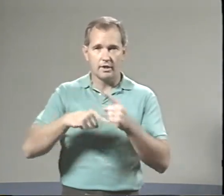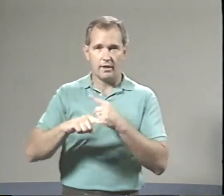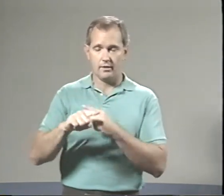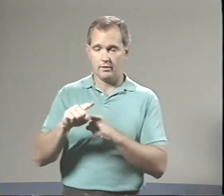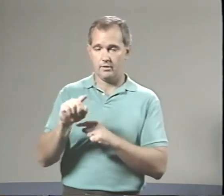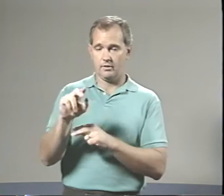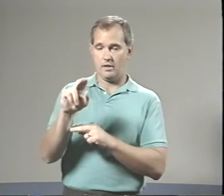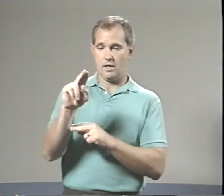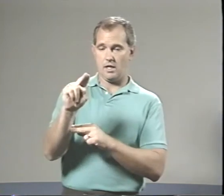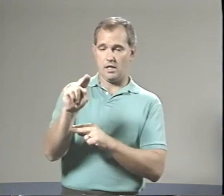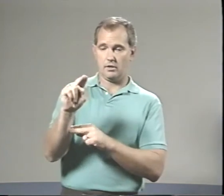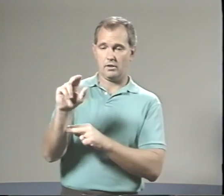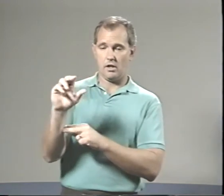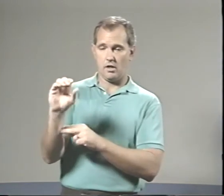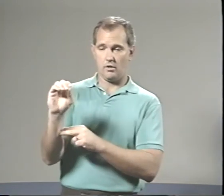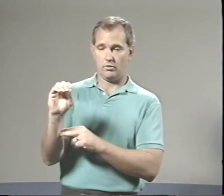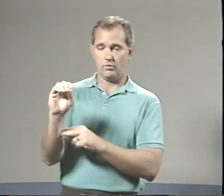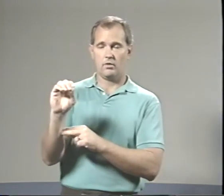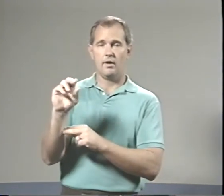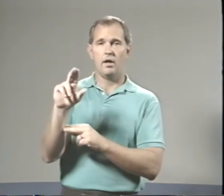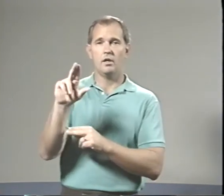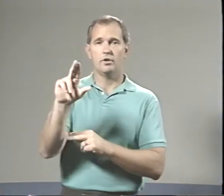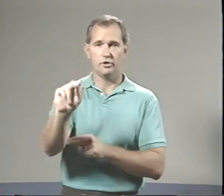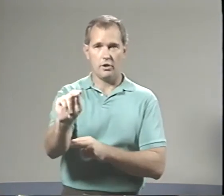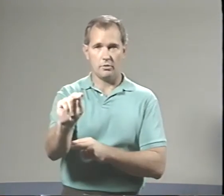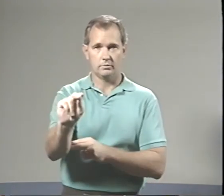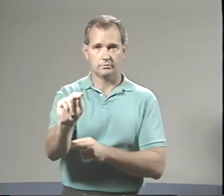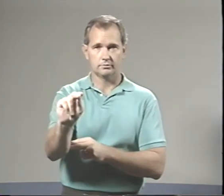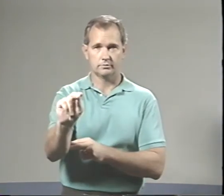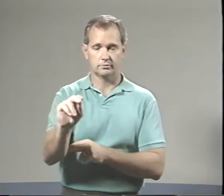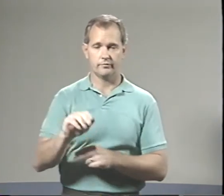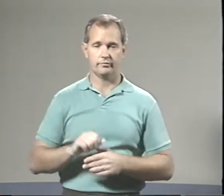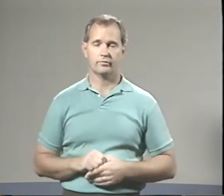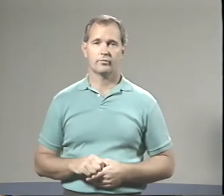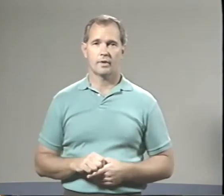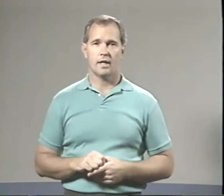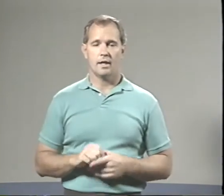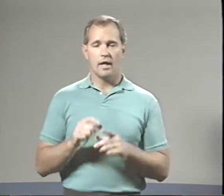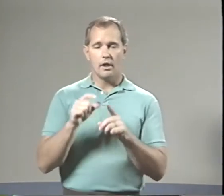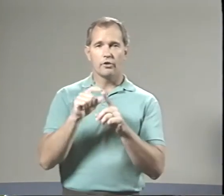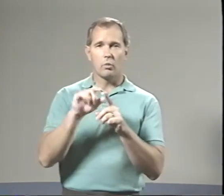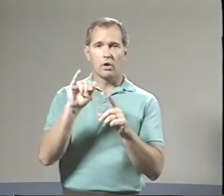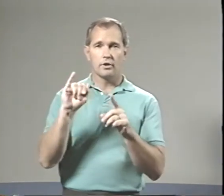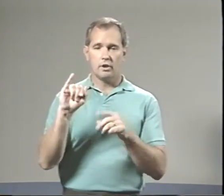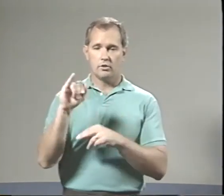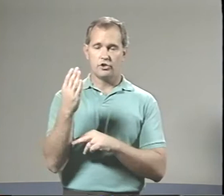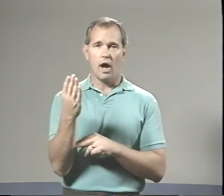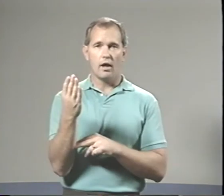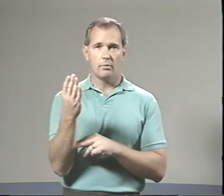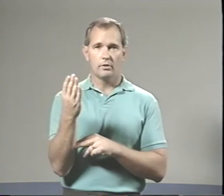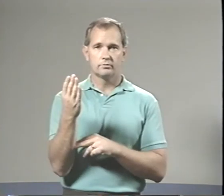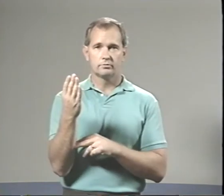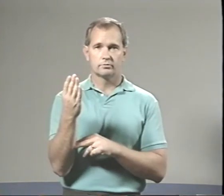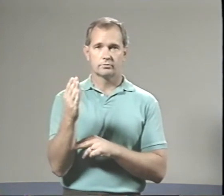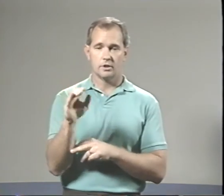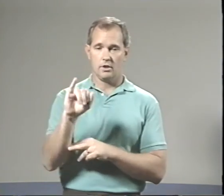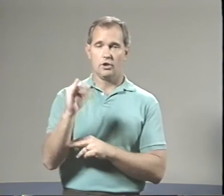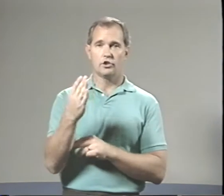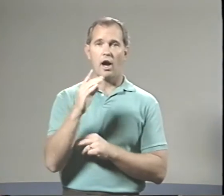sign. N-O, no. The word job. Job